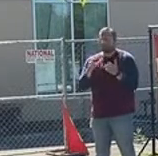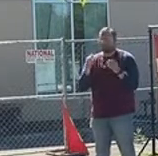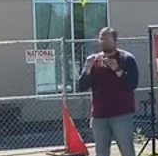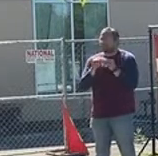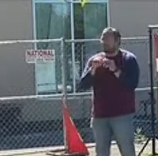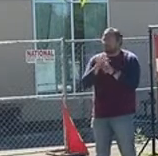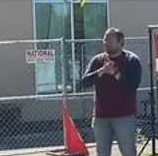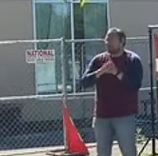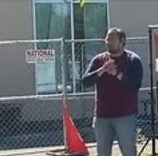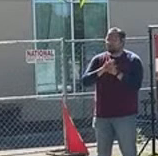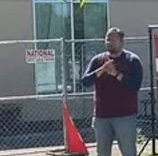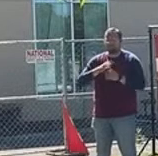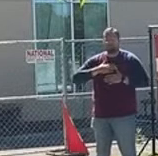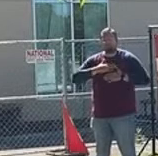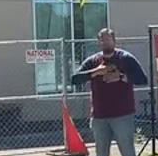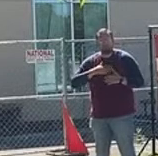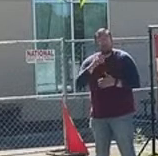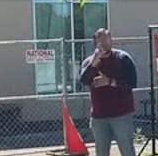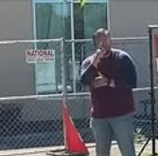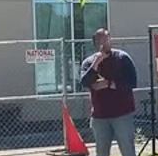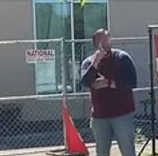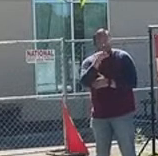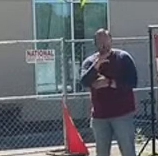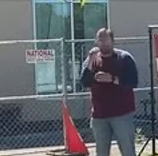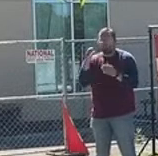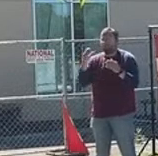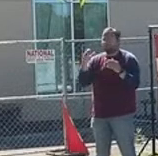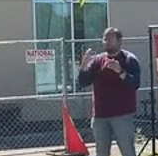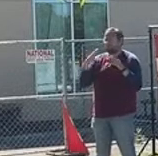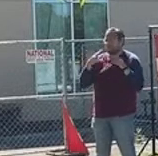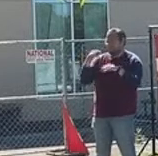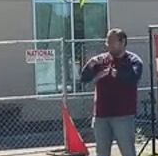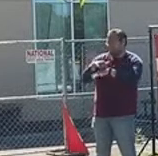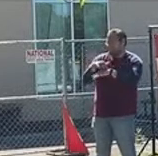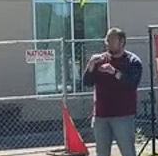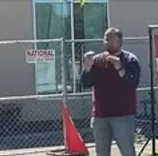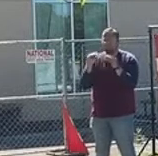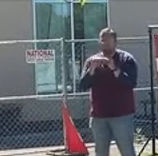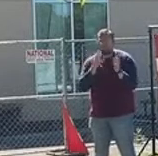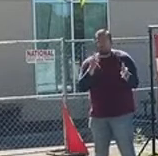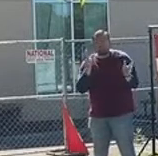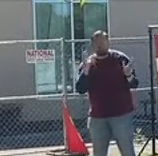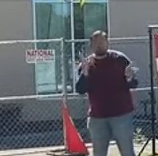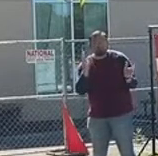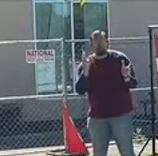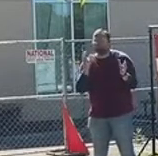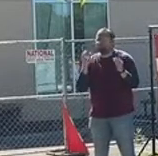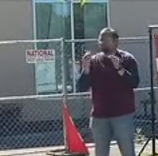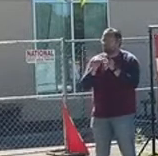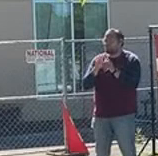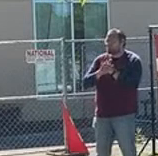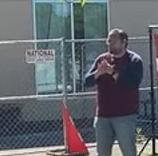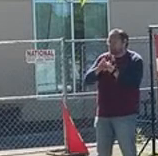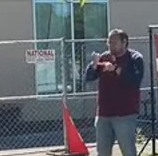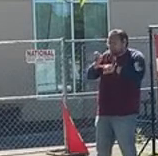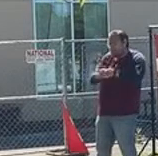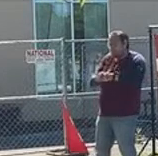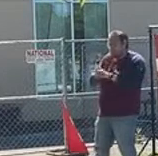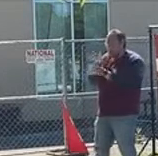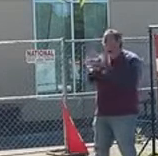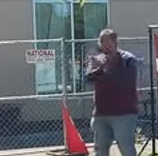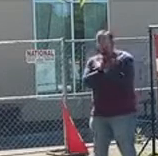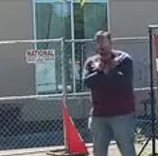students to enjoy their lunch and break time. More socializing, more space to sit at and rest. So